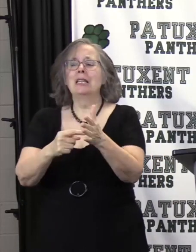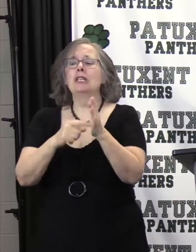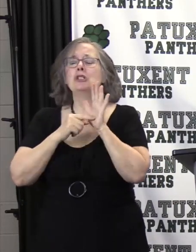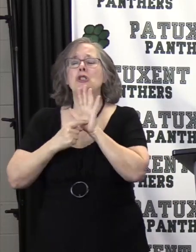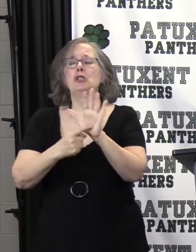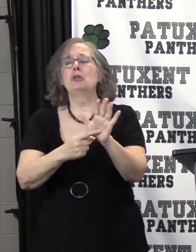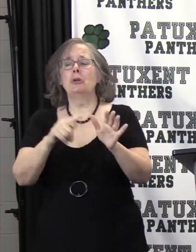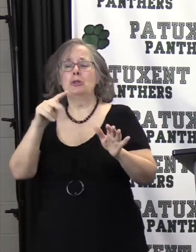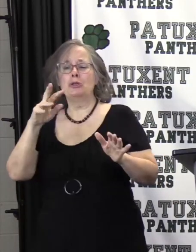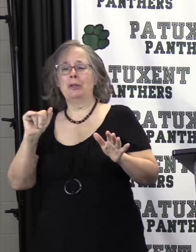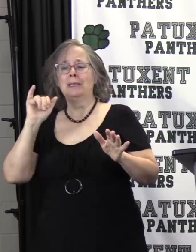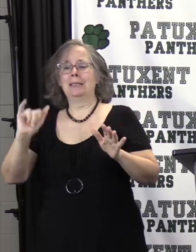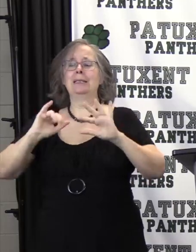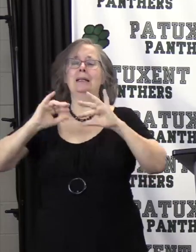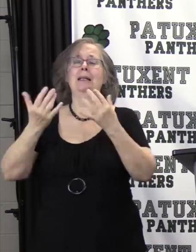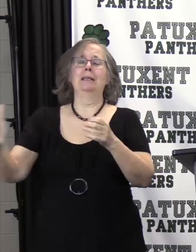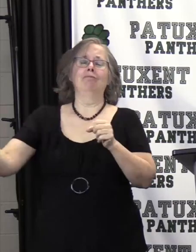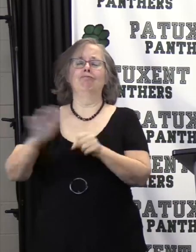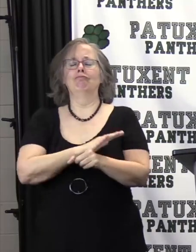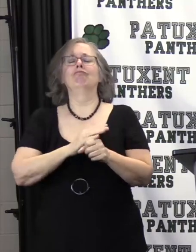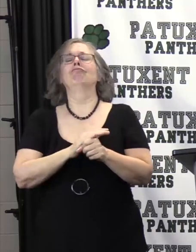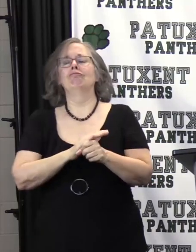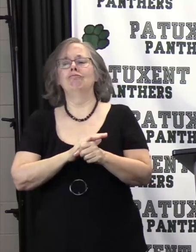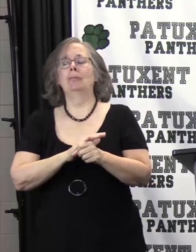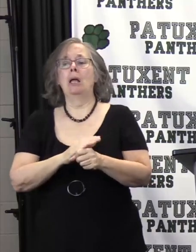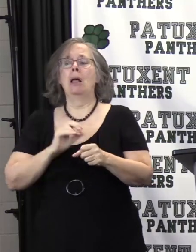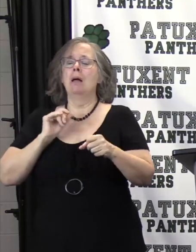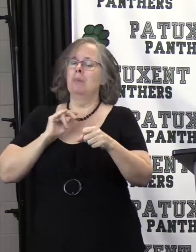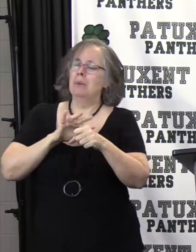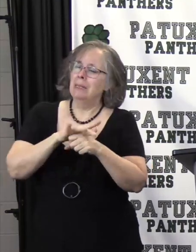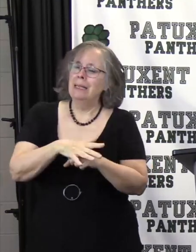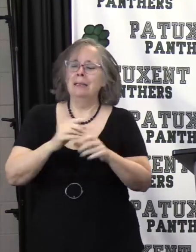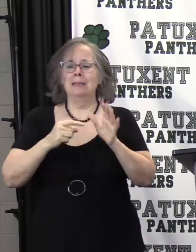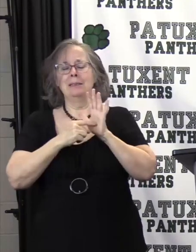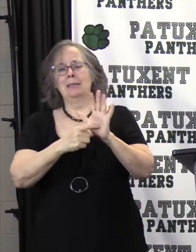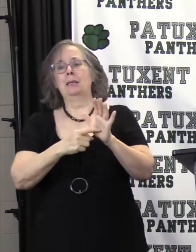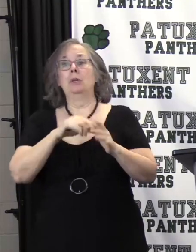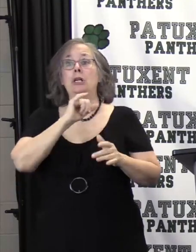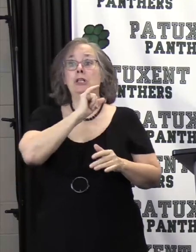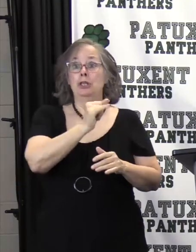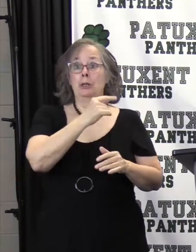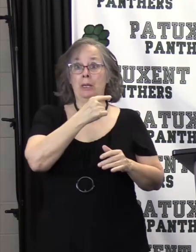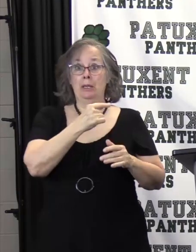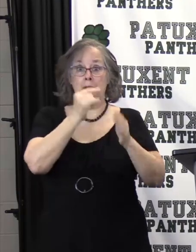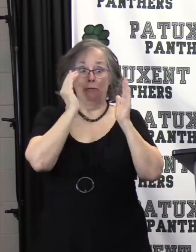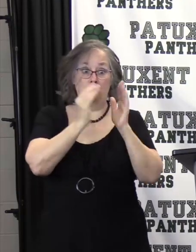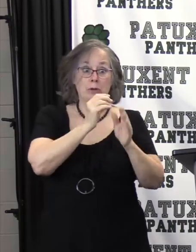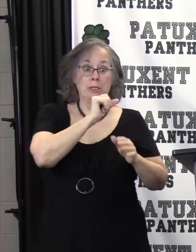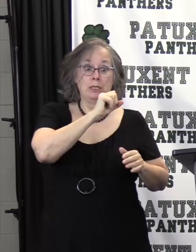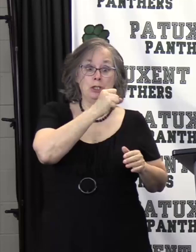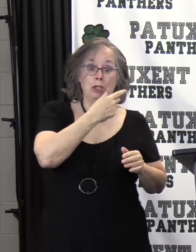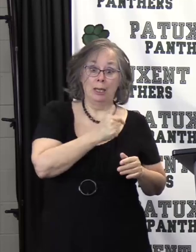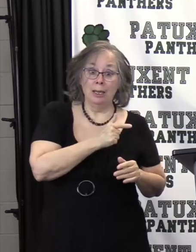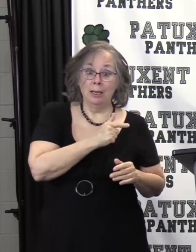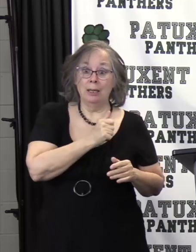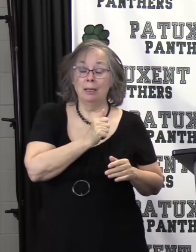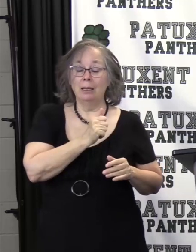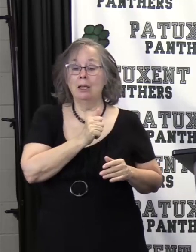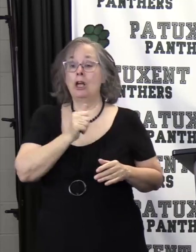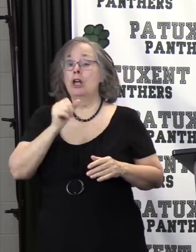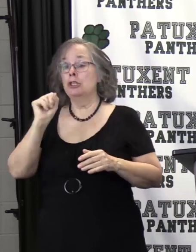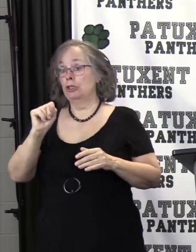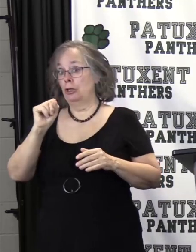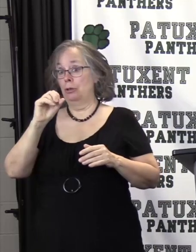traits of this class as a whole. There are plenty of examples. Jacob Gedeke's dedication to SGA,